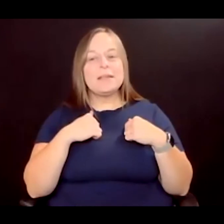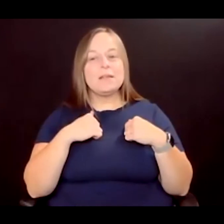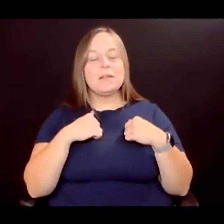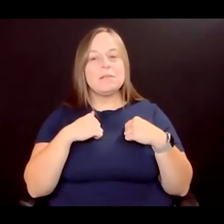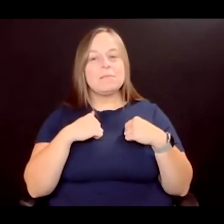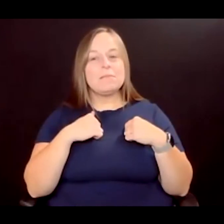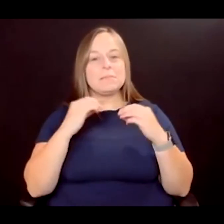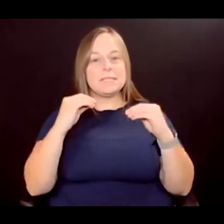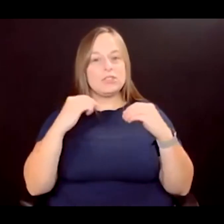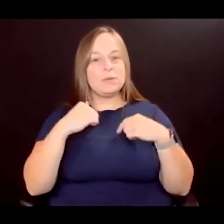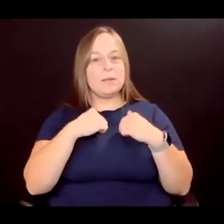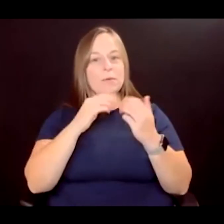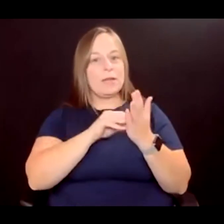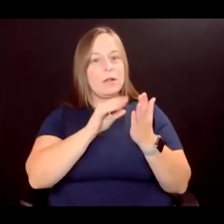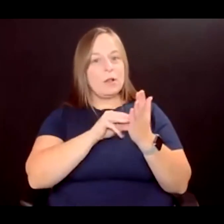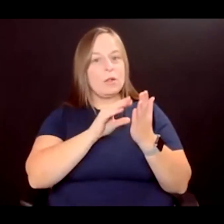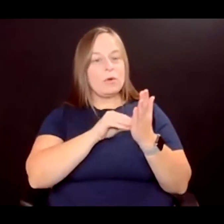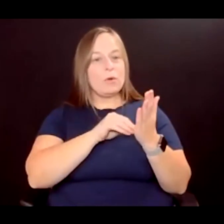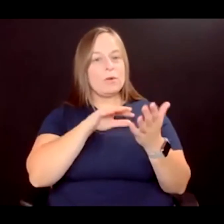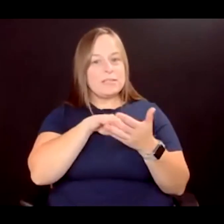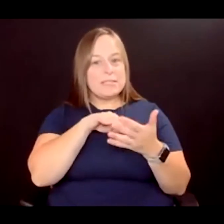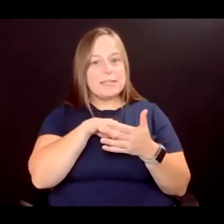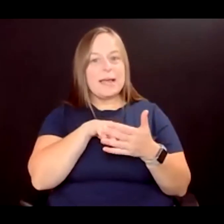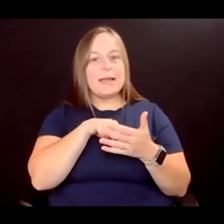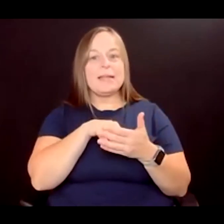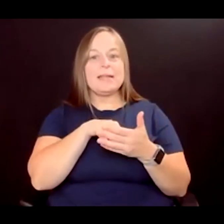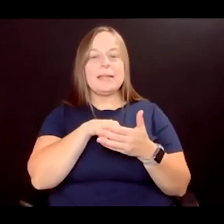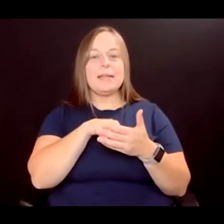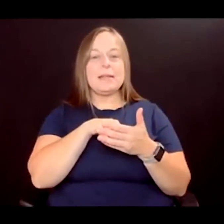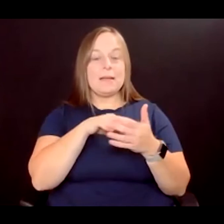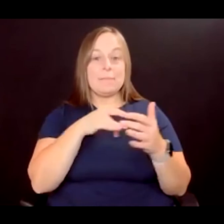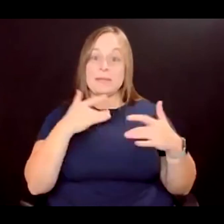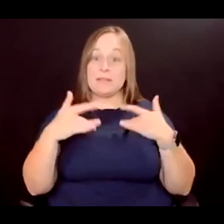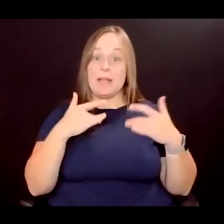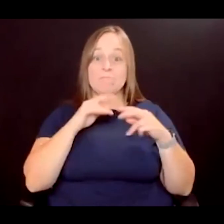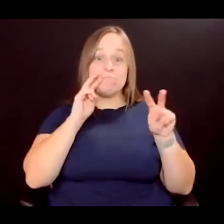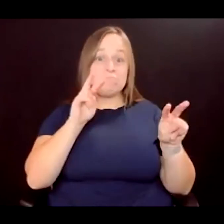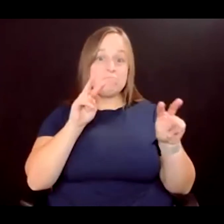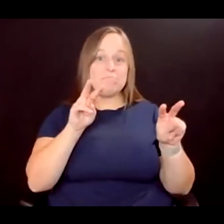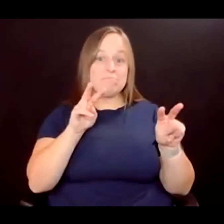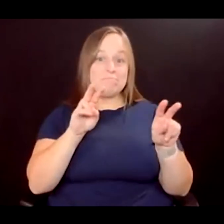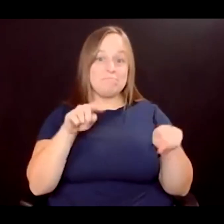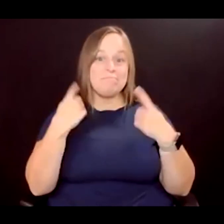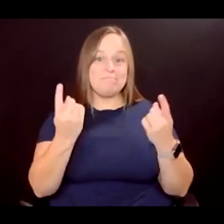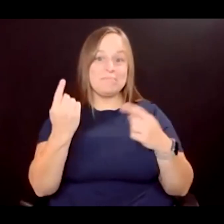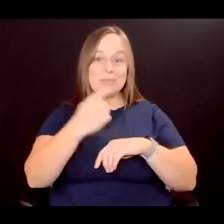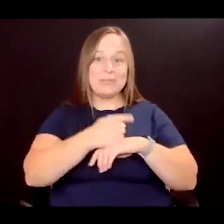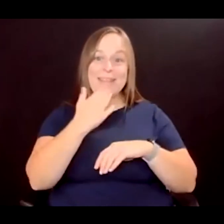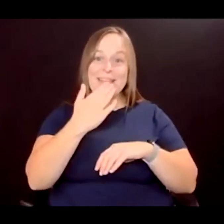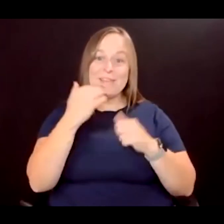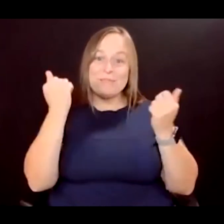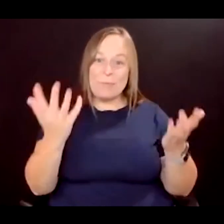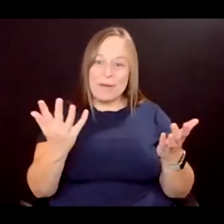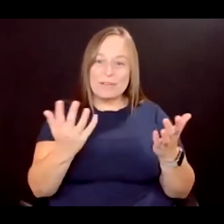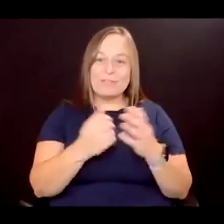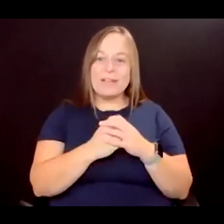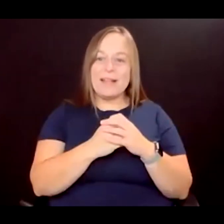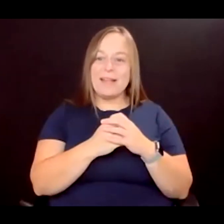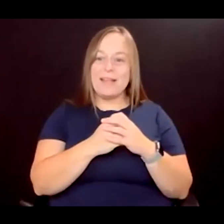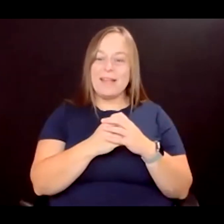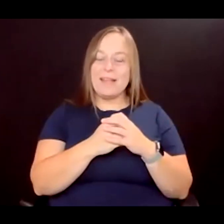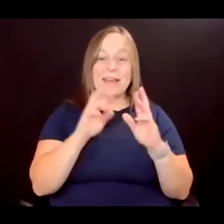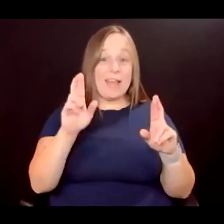stress to be alive and a human, and then under these types of circumstances when there's an emergency. Now, what I can say is learning